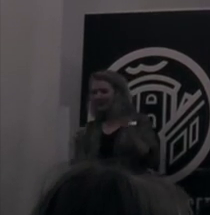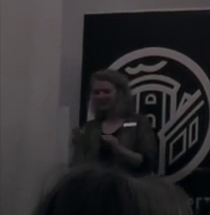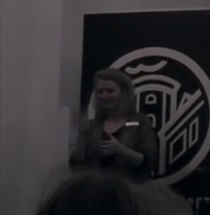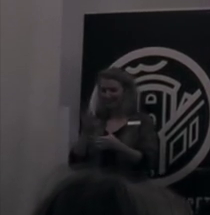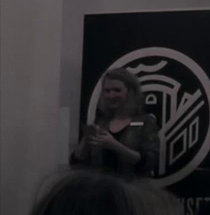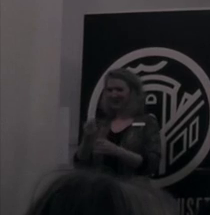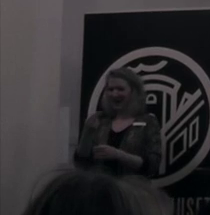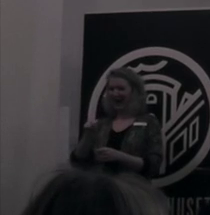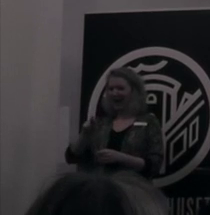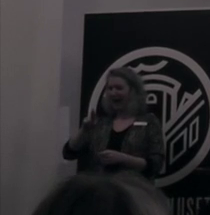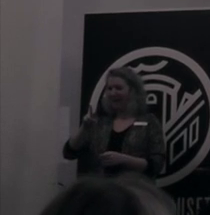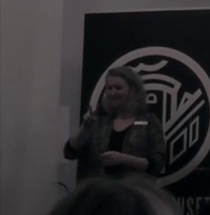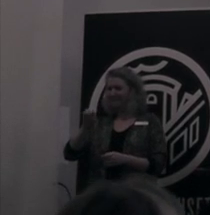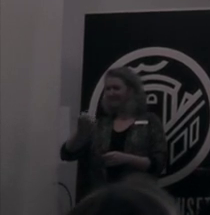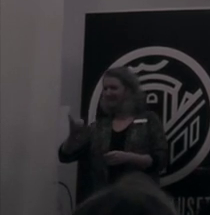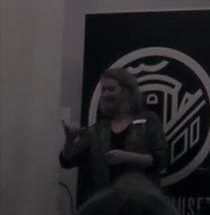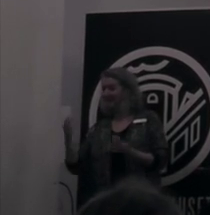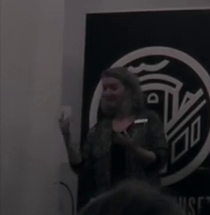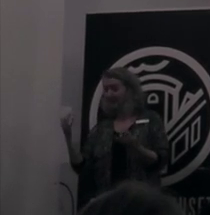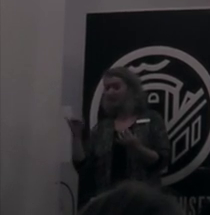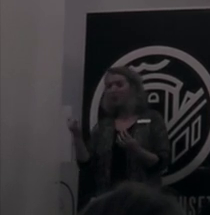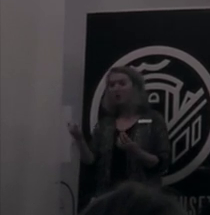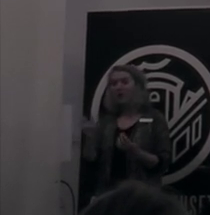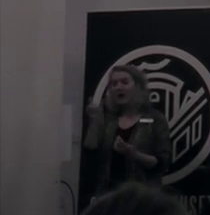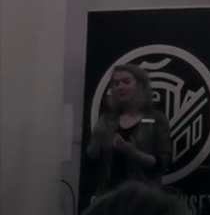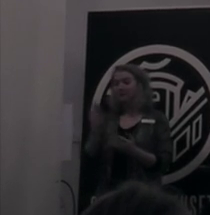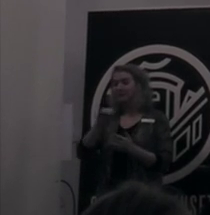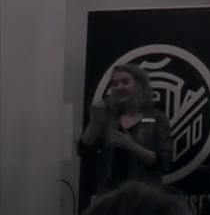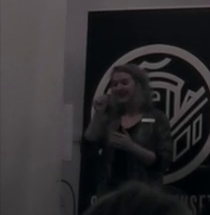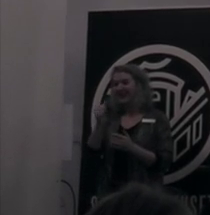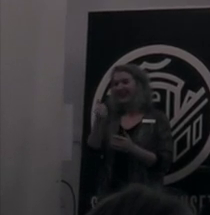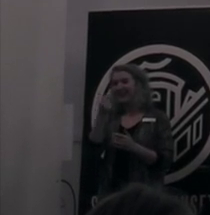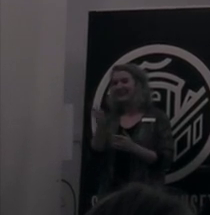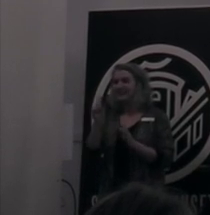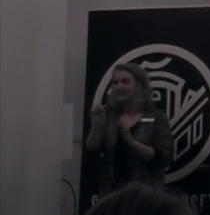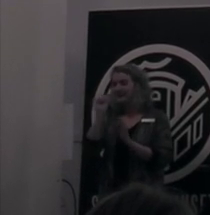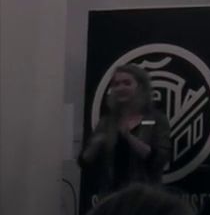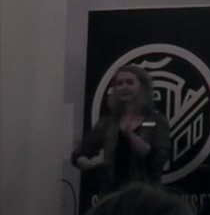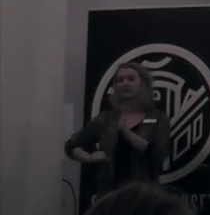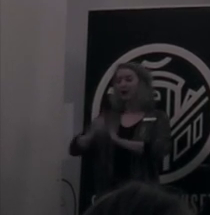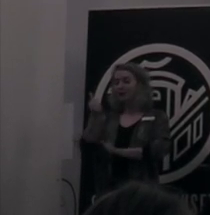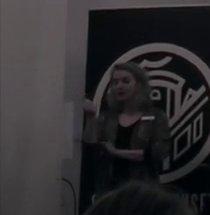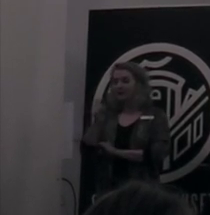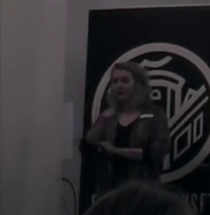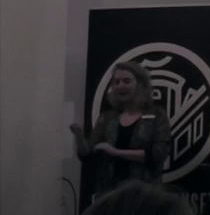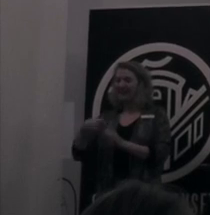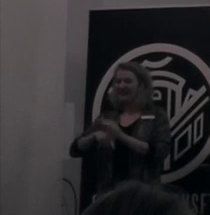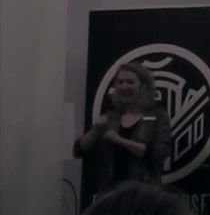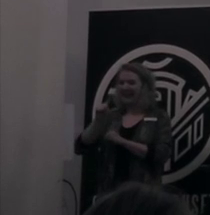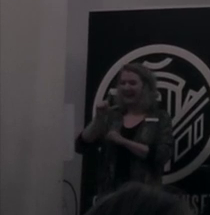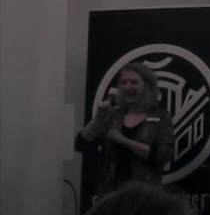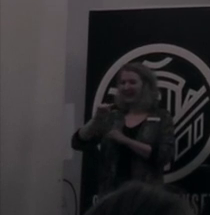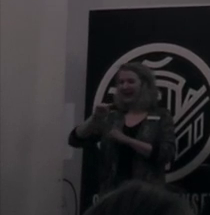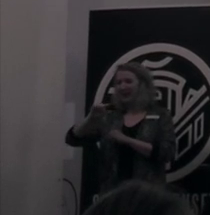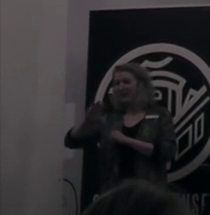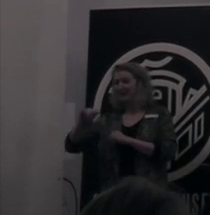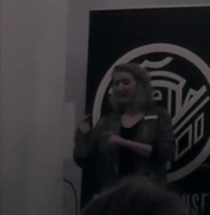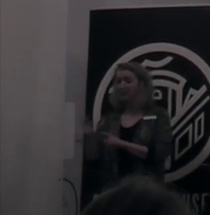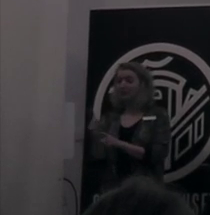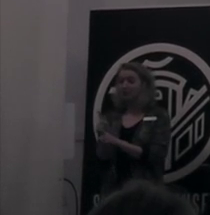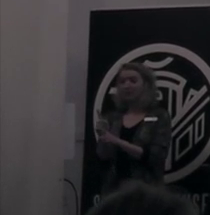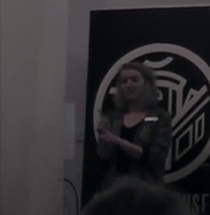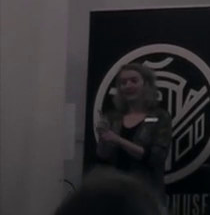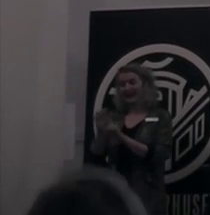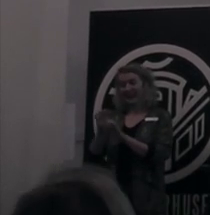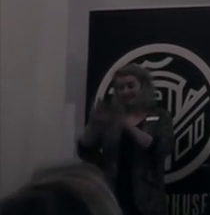Harvey is that he was one of the first people in the LGBT community in the world to work in coalition with other